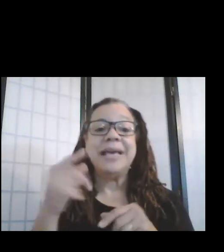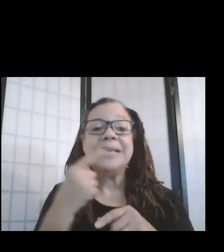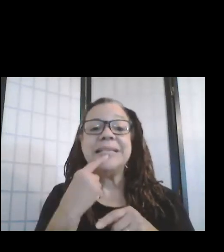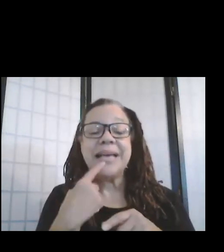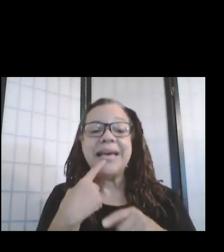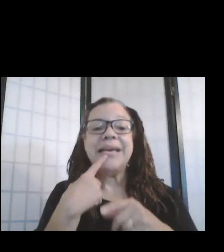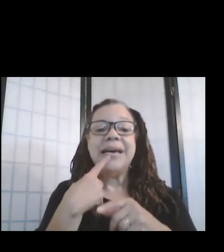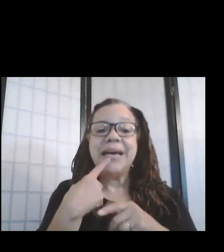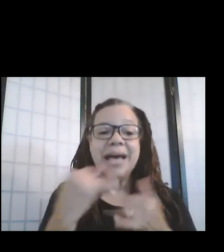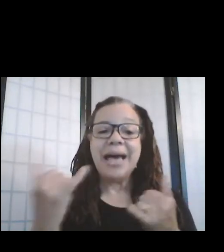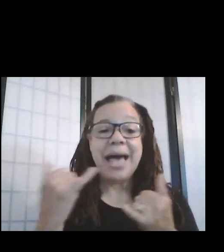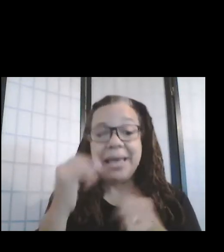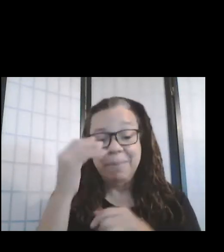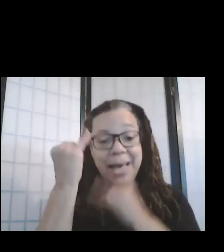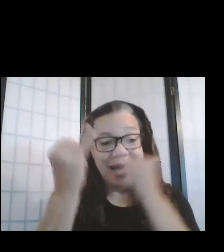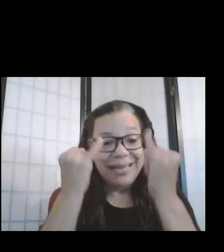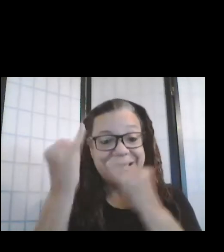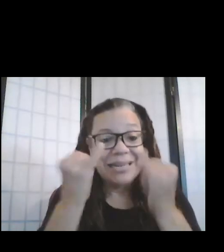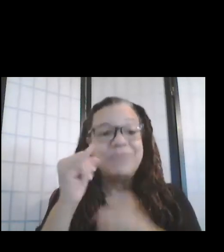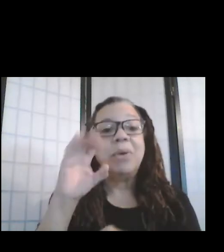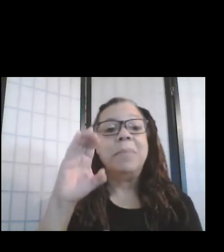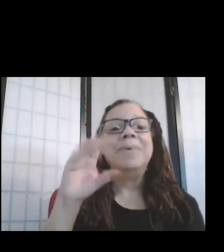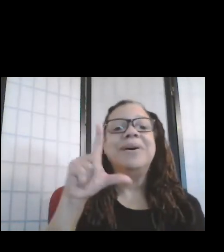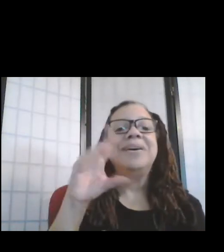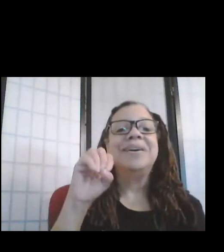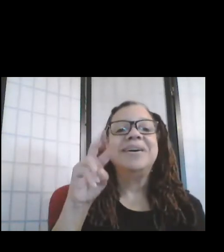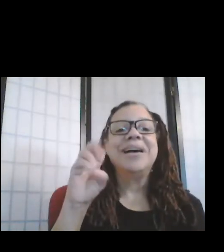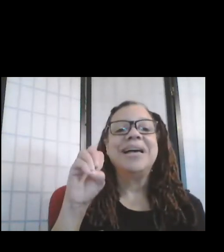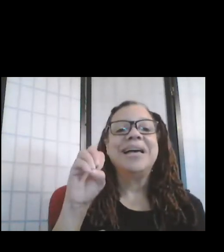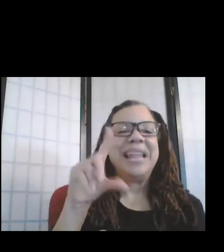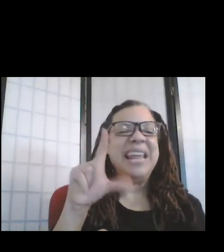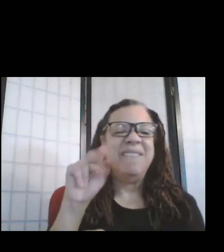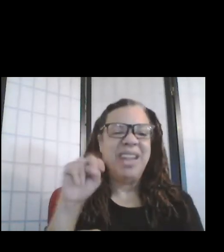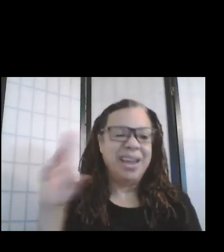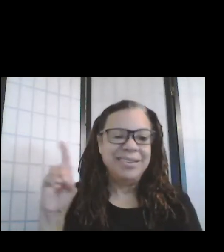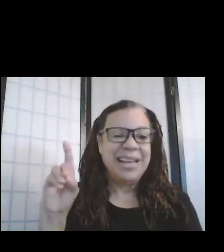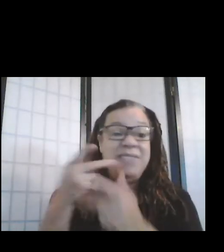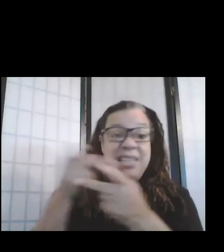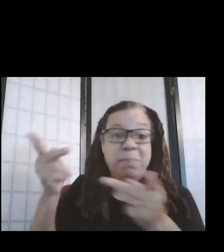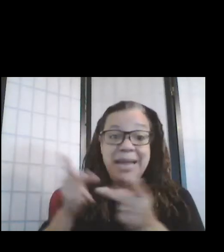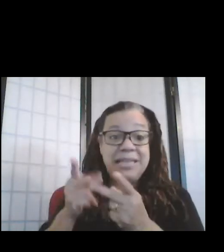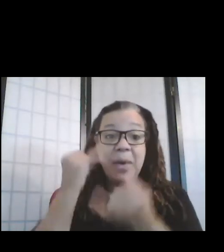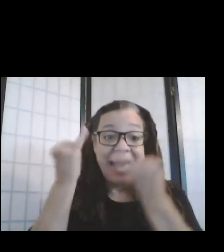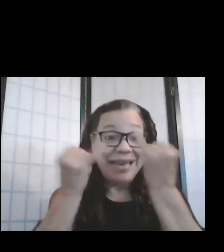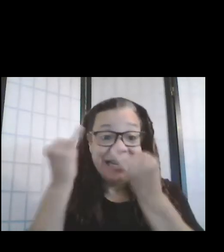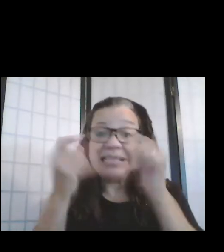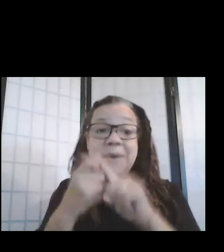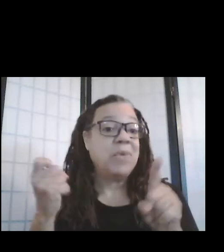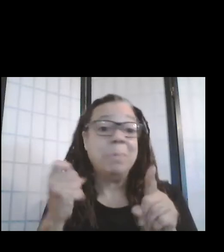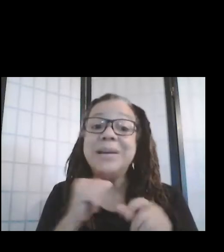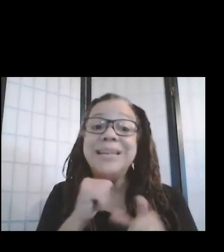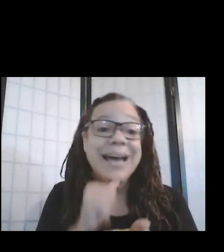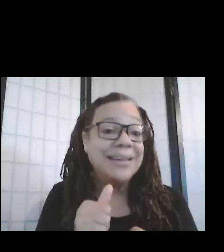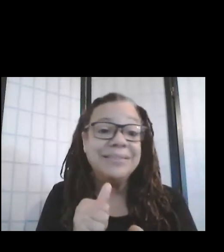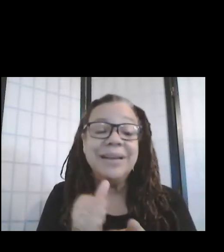it so often. He took to saying Cleveland, as if there's a place where ideas come from. But the truth of the matter is that